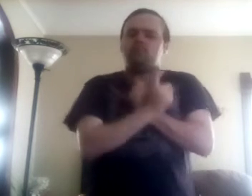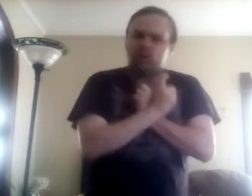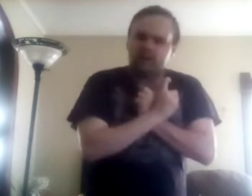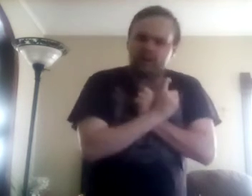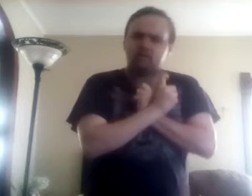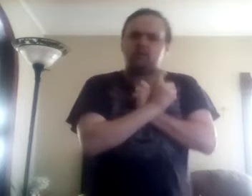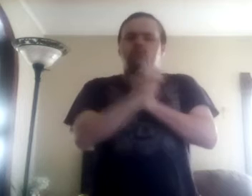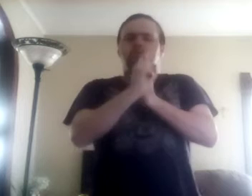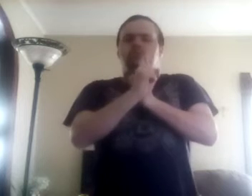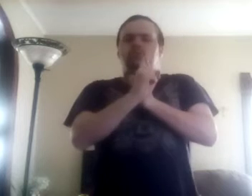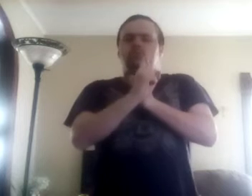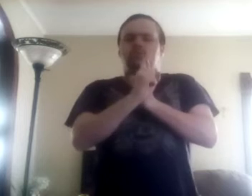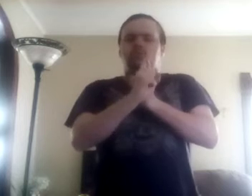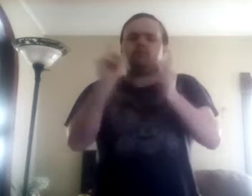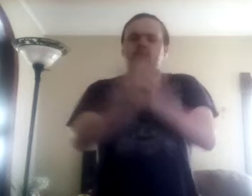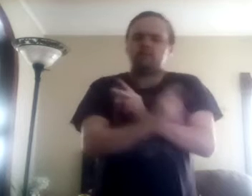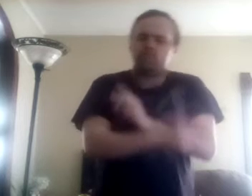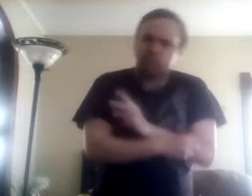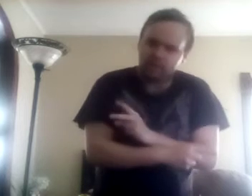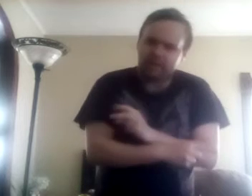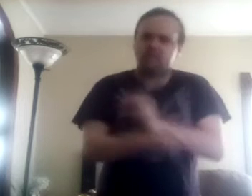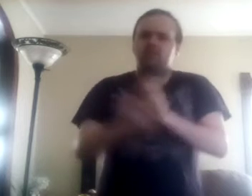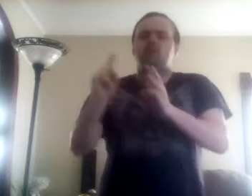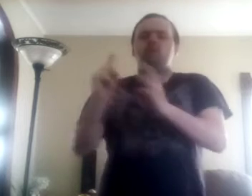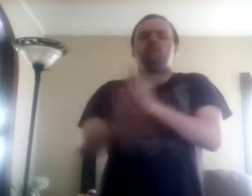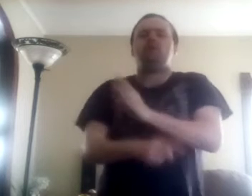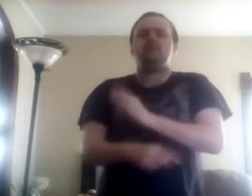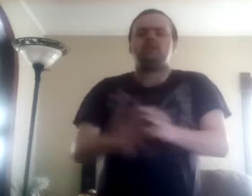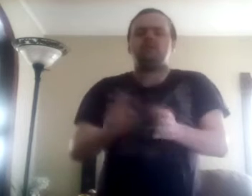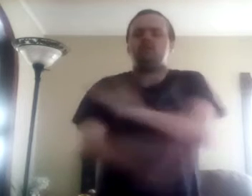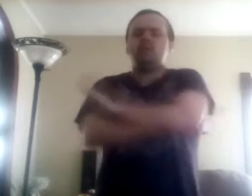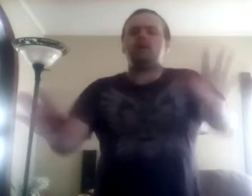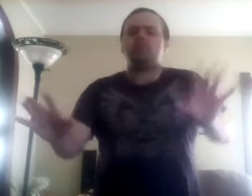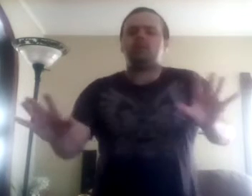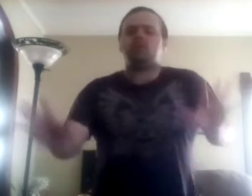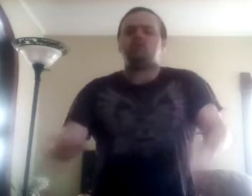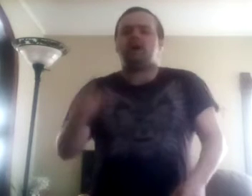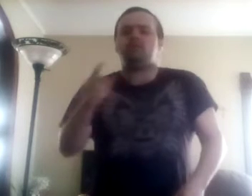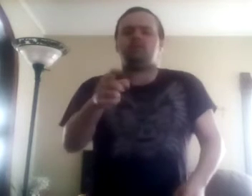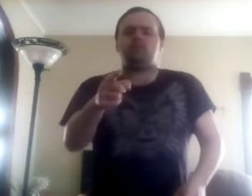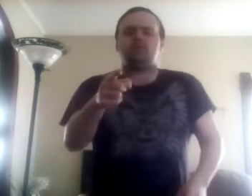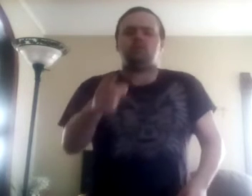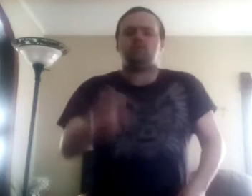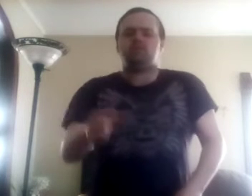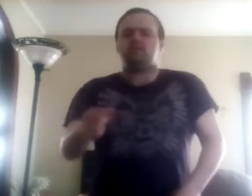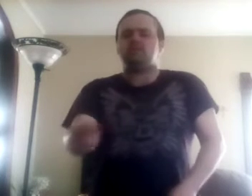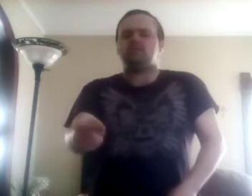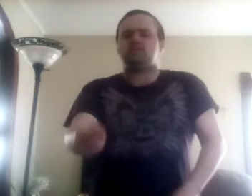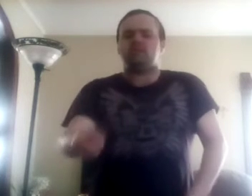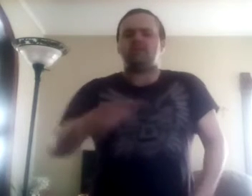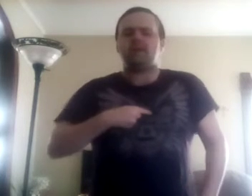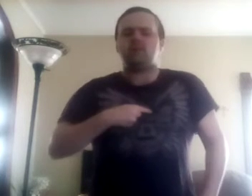pray. You're your friends, pray. Pray that you do. You're not really wrong, God with you. Jesus, right here in your